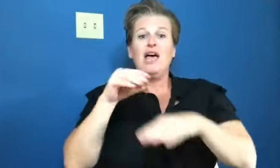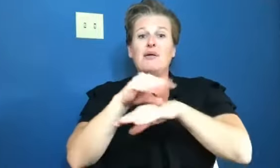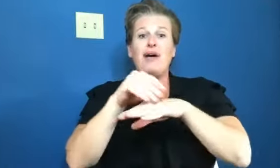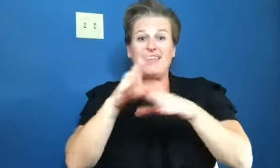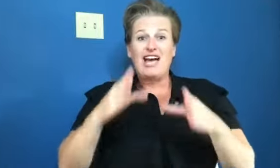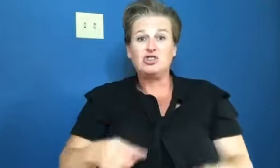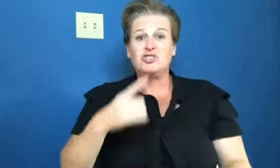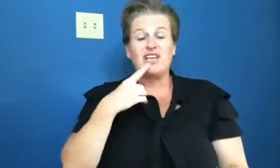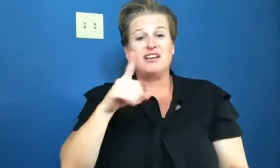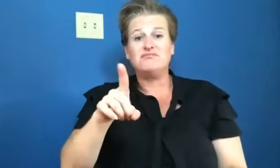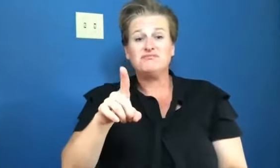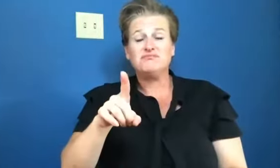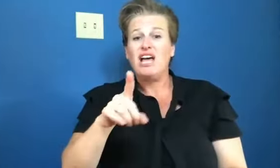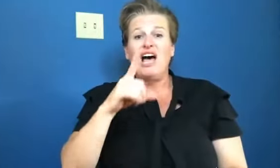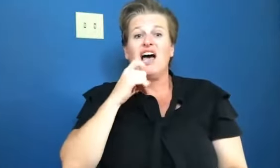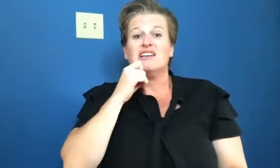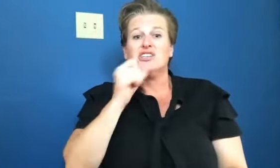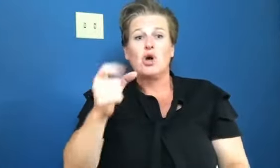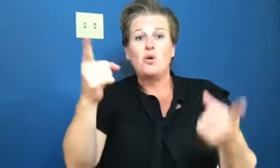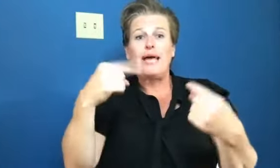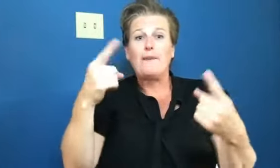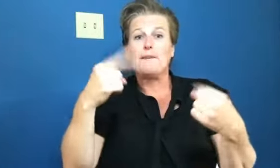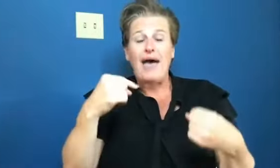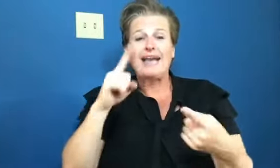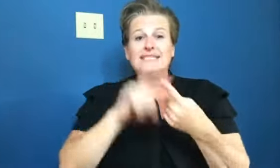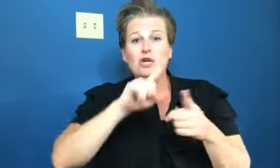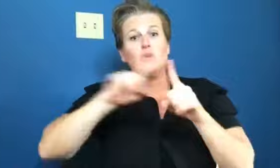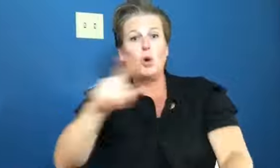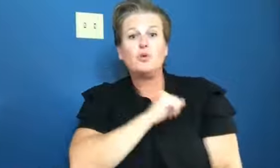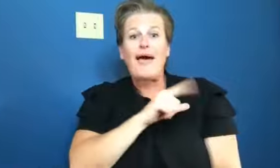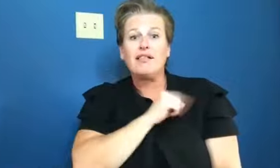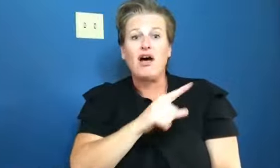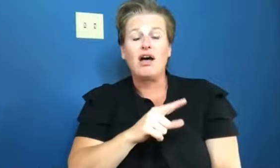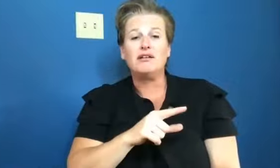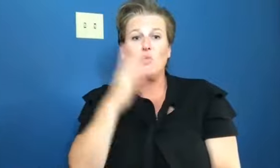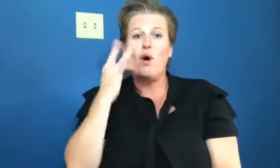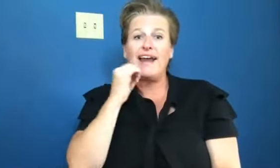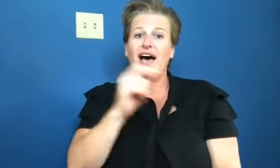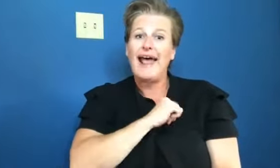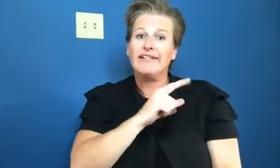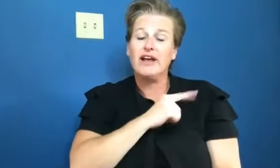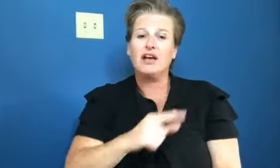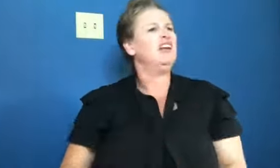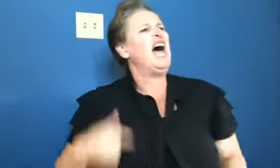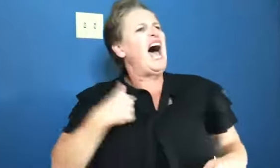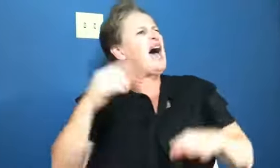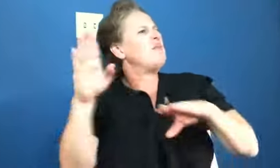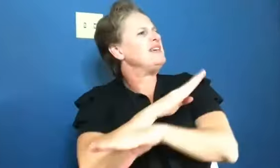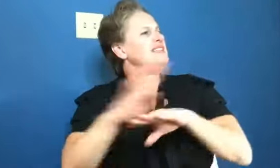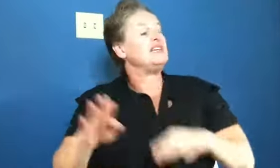to Al-Anon. Why aren't you going to Al-Anon? And I said, because I'm busy. And he says, yeah, I'm not going to see you unless you go. So